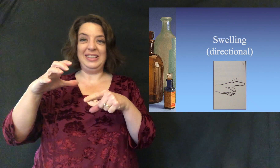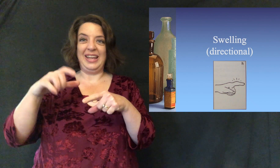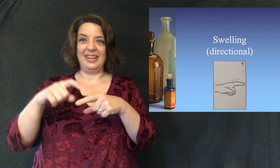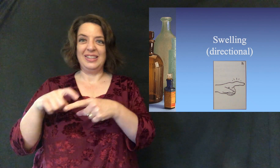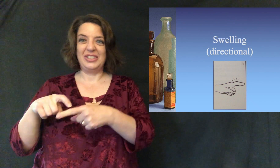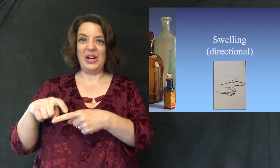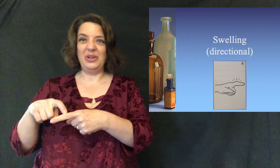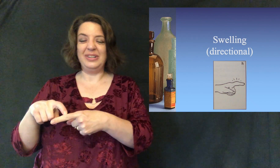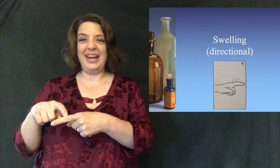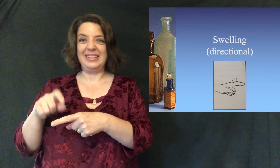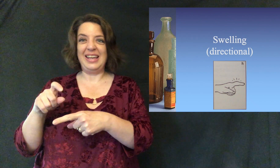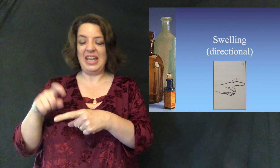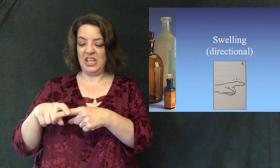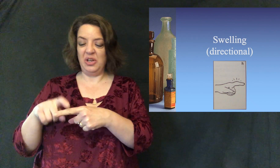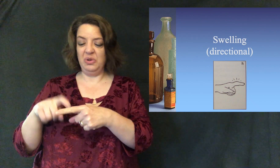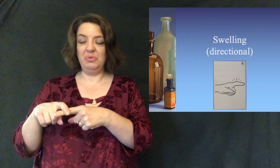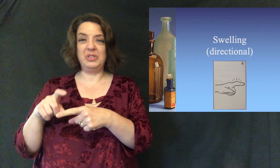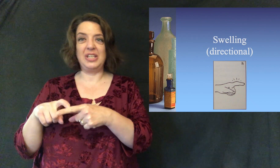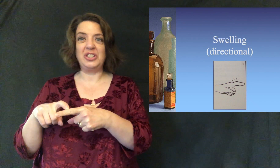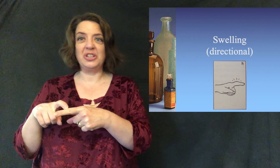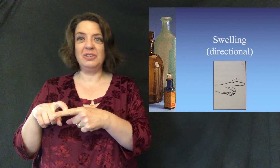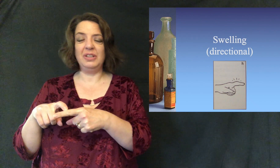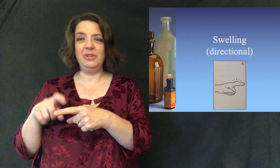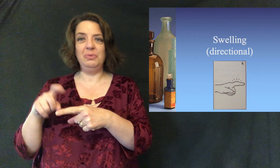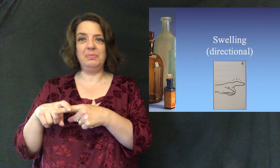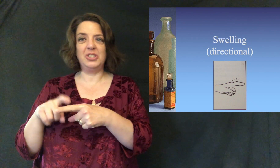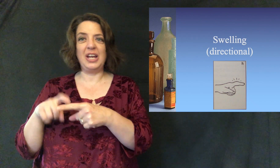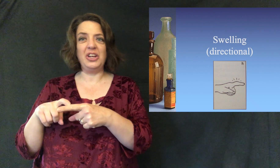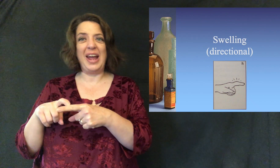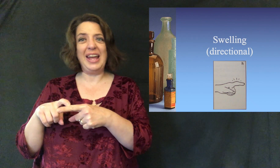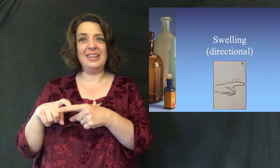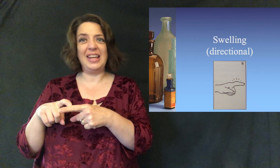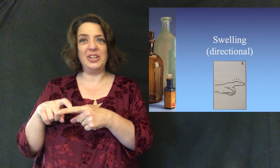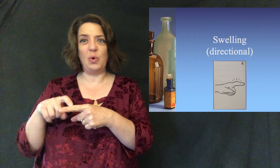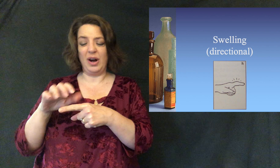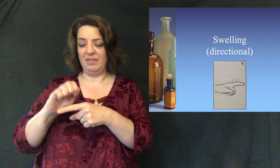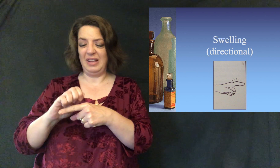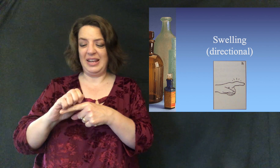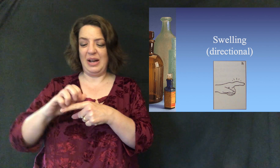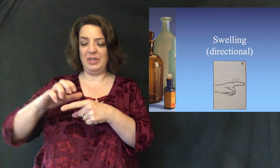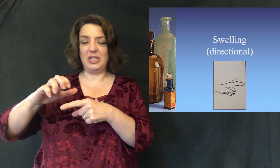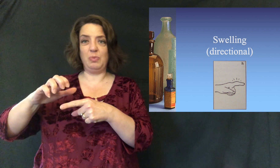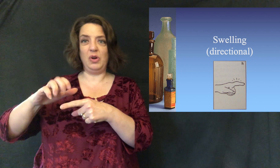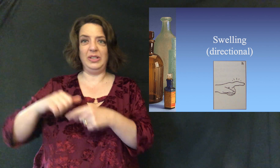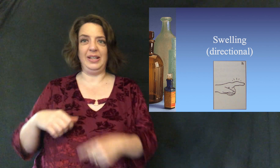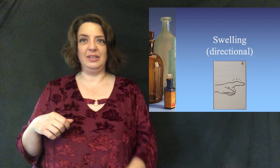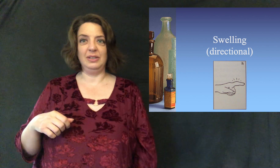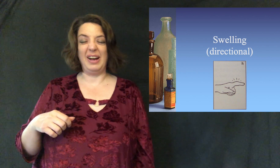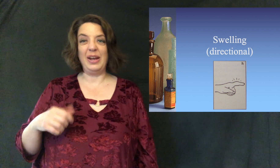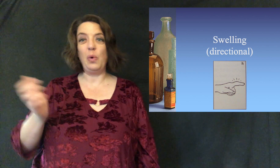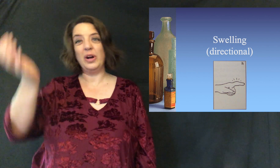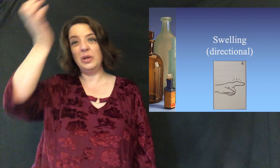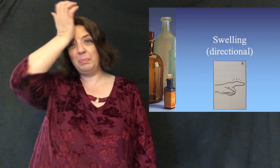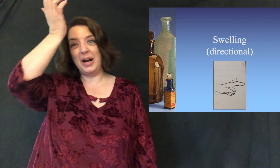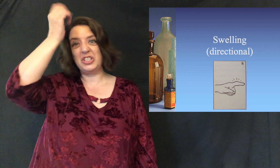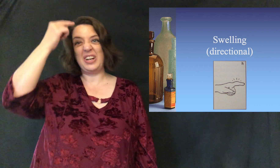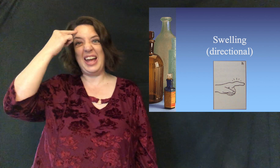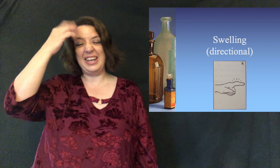Swelling. So like say you shut your hand in a door and now it's swollen, right? Or you bonked your head and now